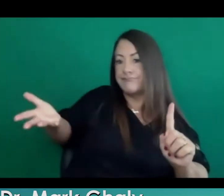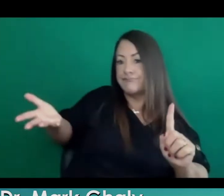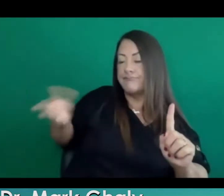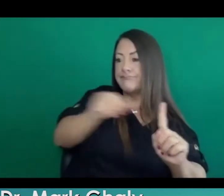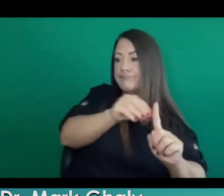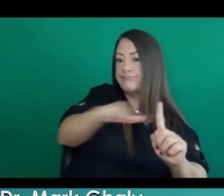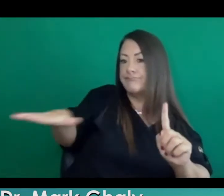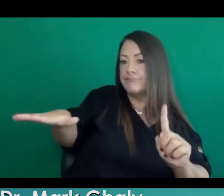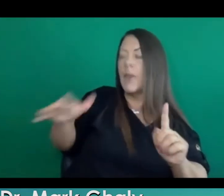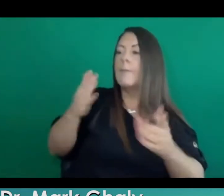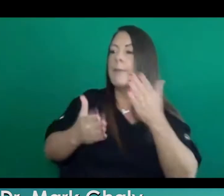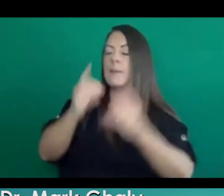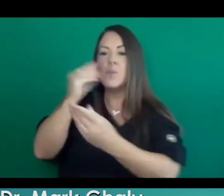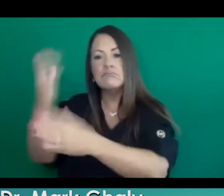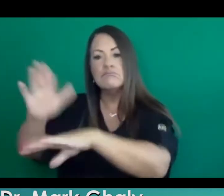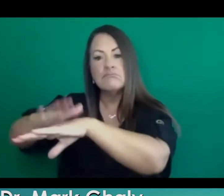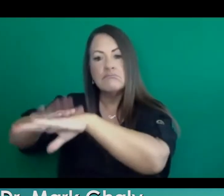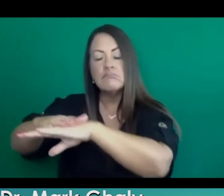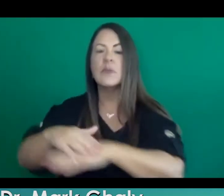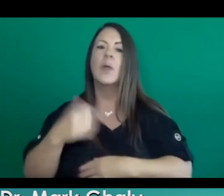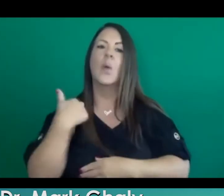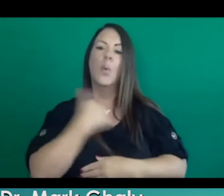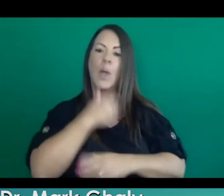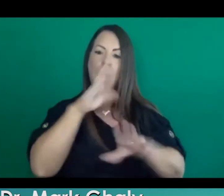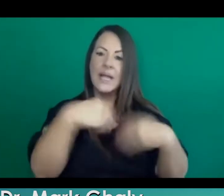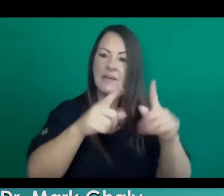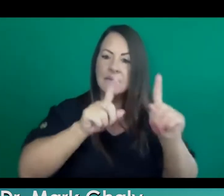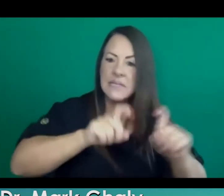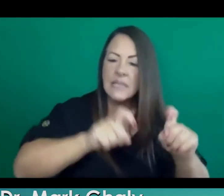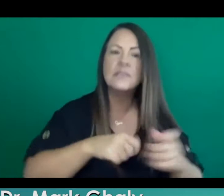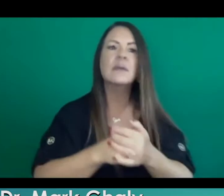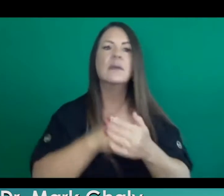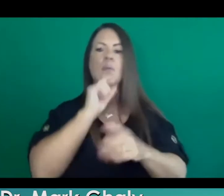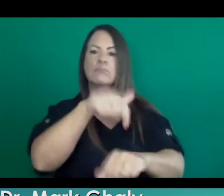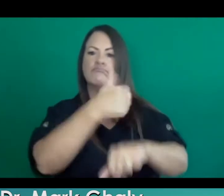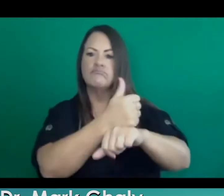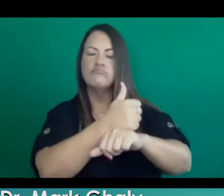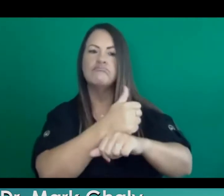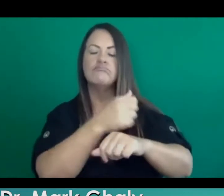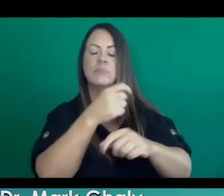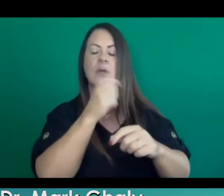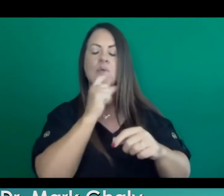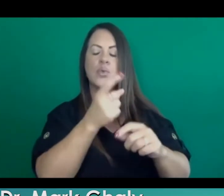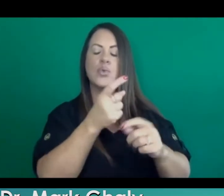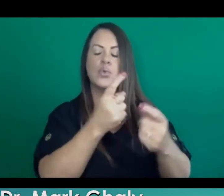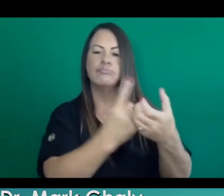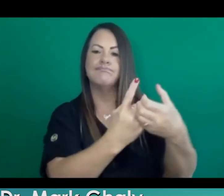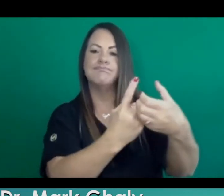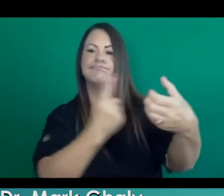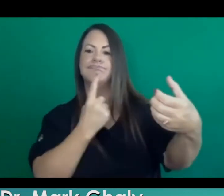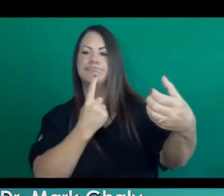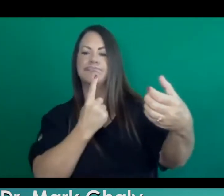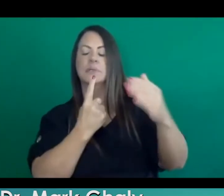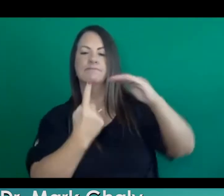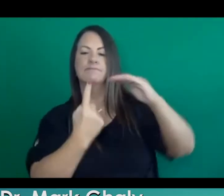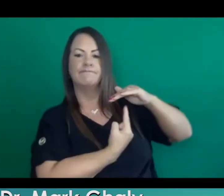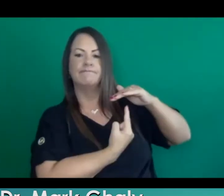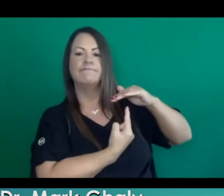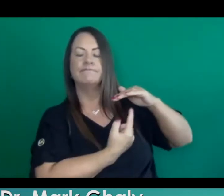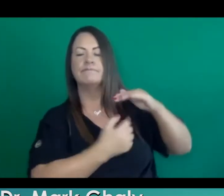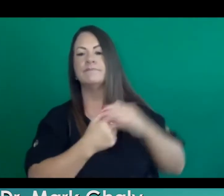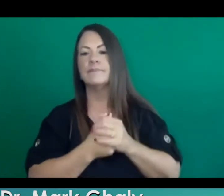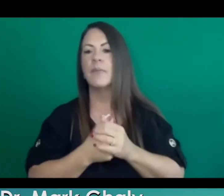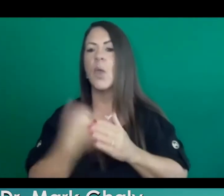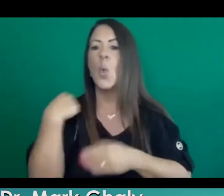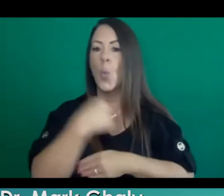quarantine, testing, and potential isolation do occur so we reduce transmission. We've made a lot of gains in the past many weeks as a